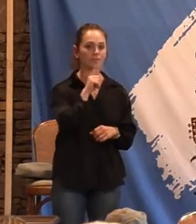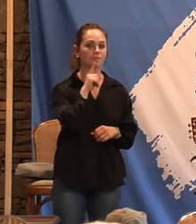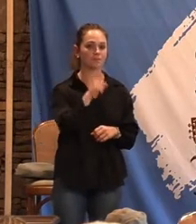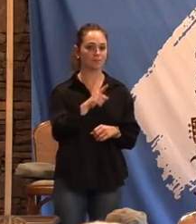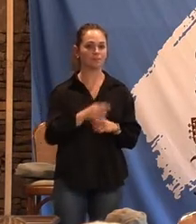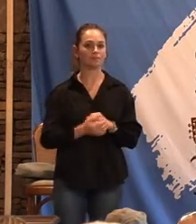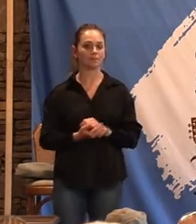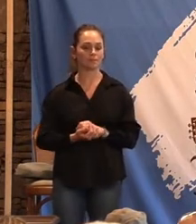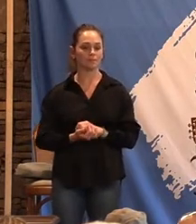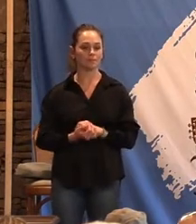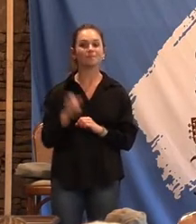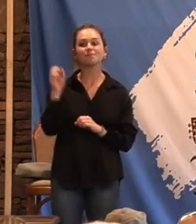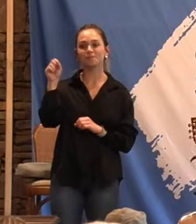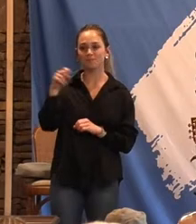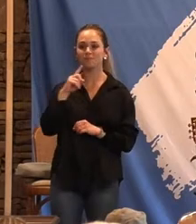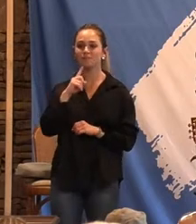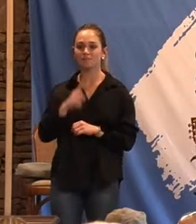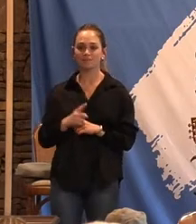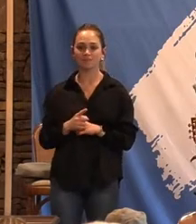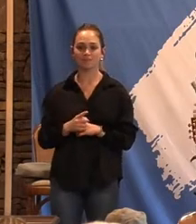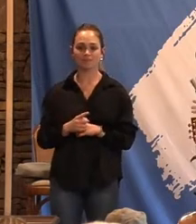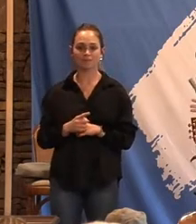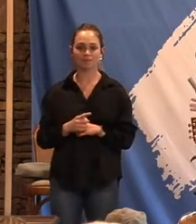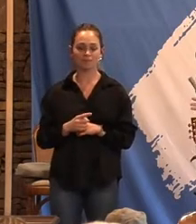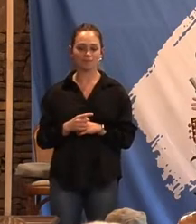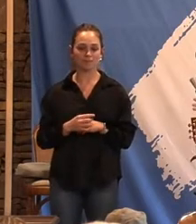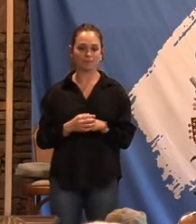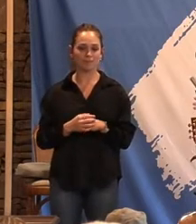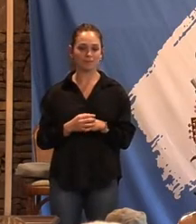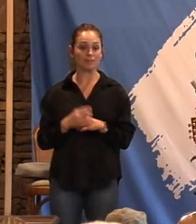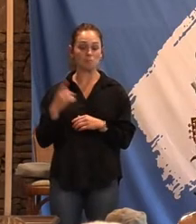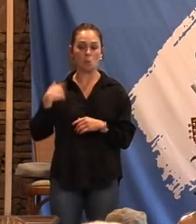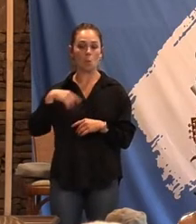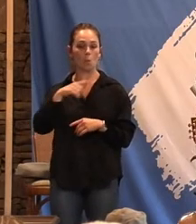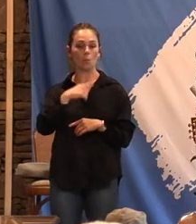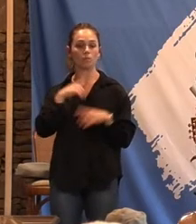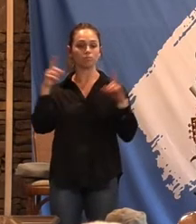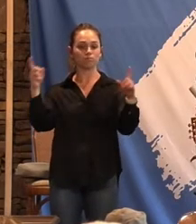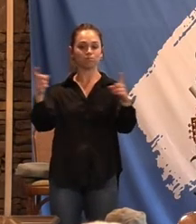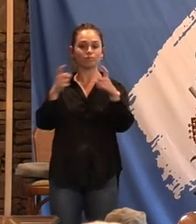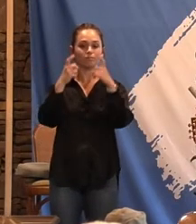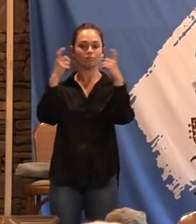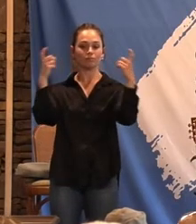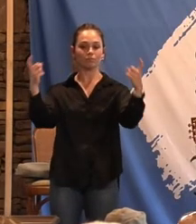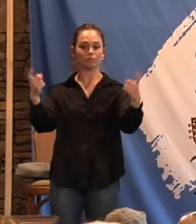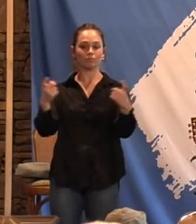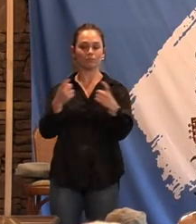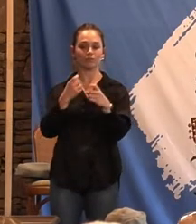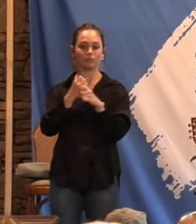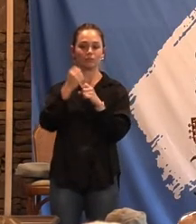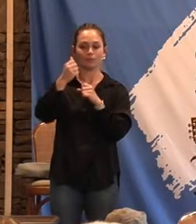is, yes it is. We'll celebrate in 10